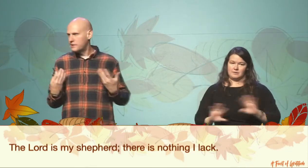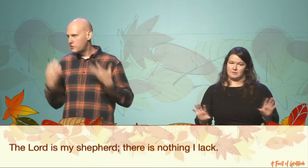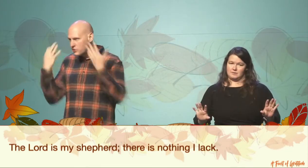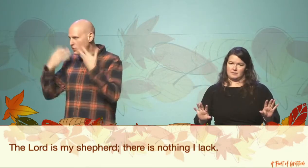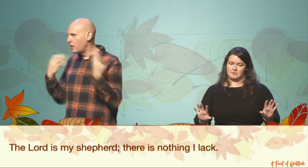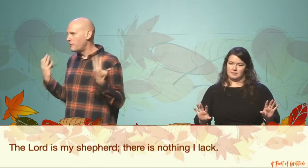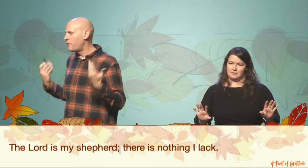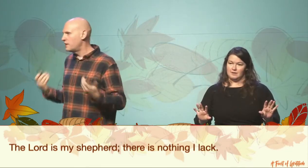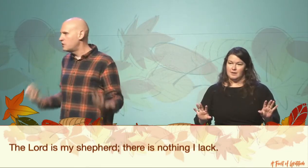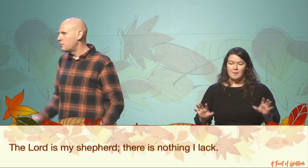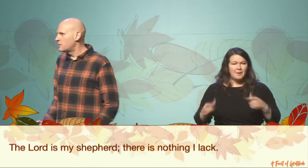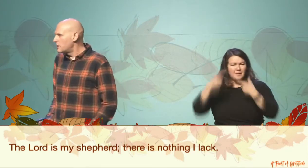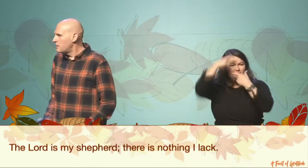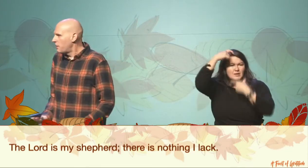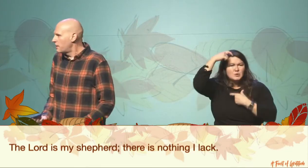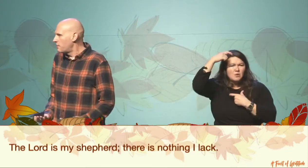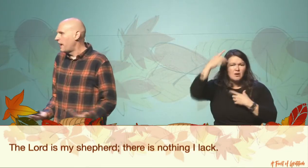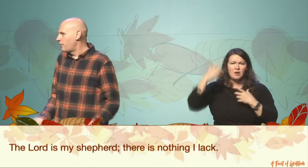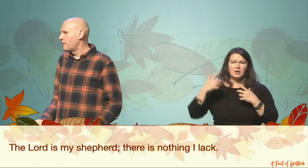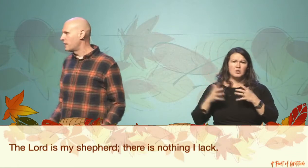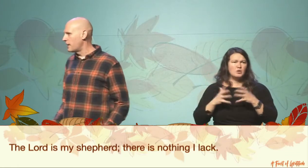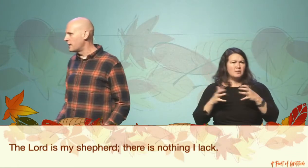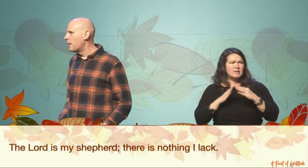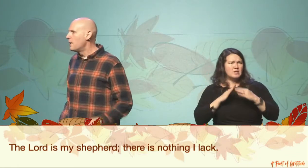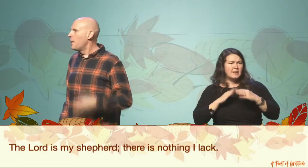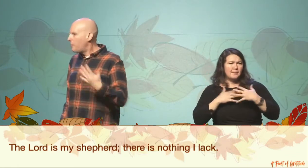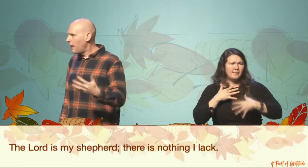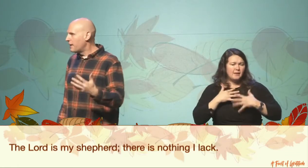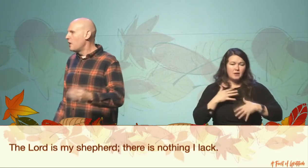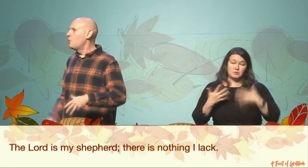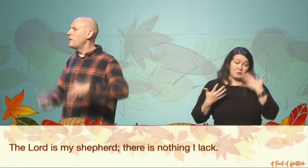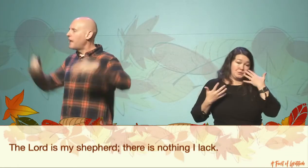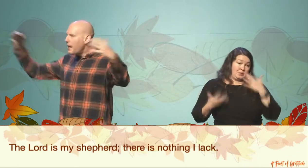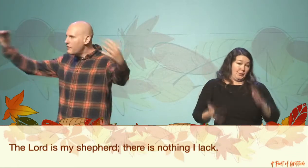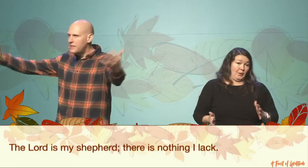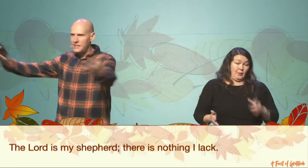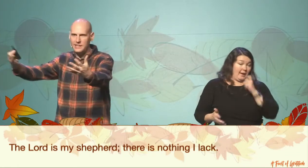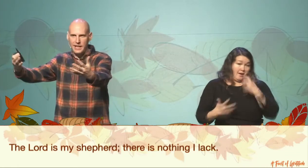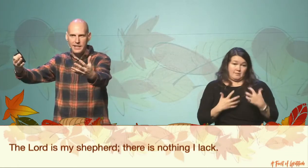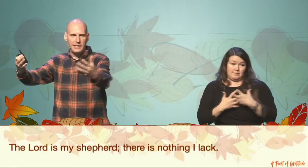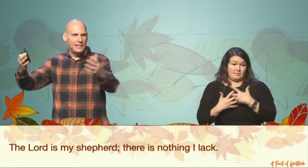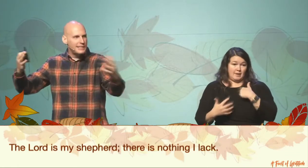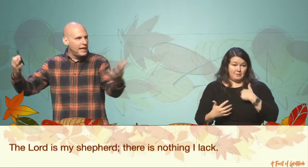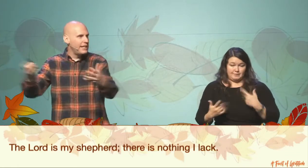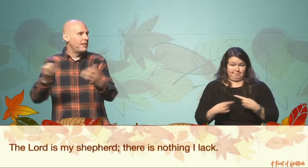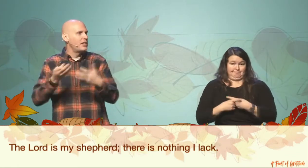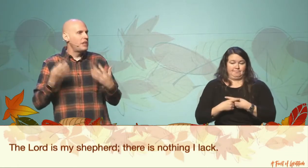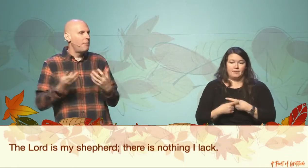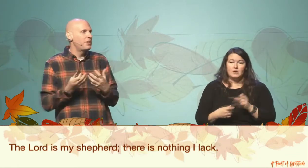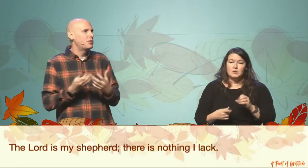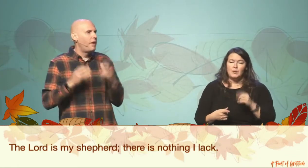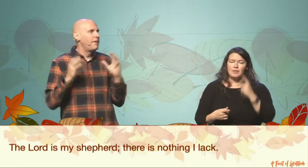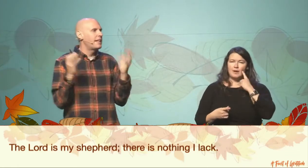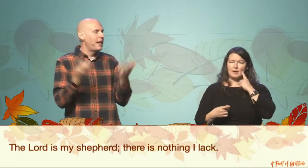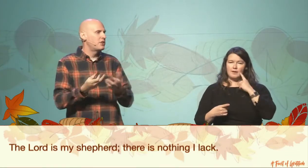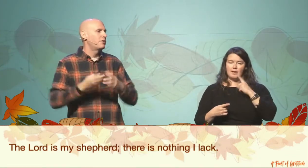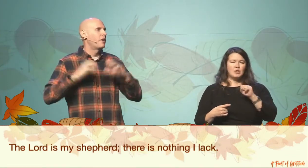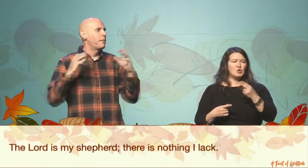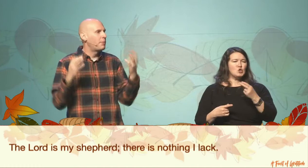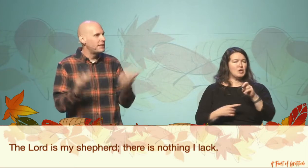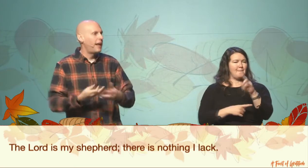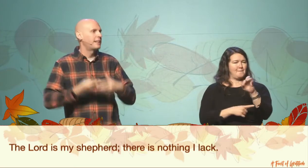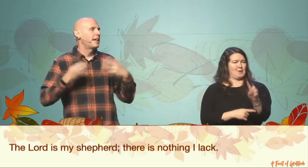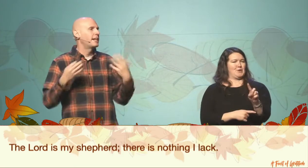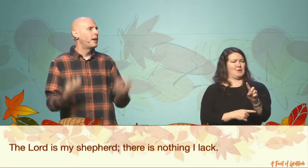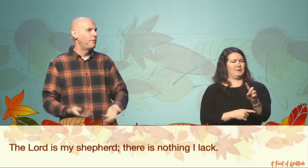what it is. Too long of a face, too much city blood in me. I don't have any idea. But we kind of get the sense, get this idea that a shepherd is one that cares for